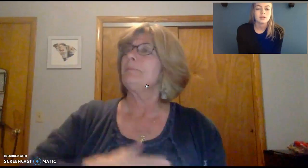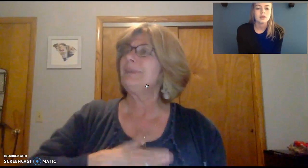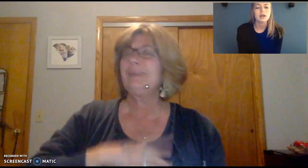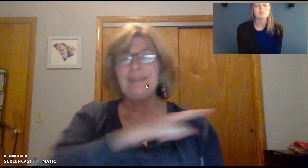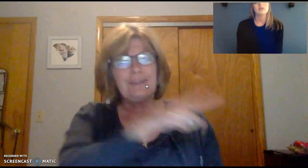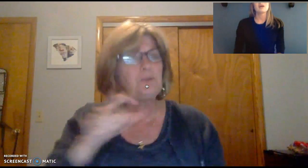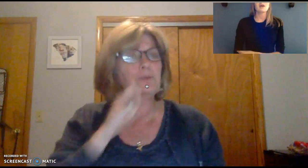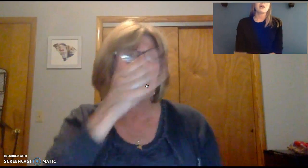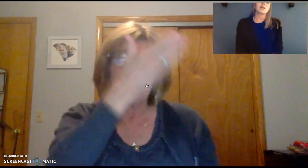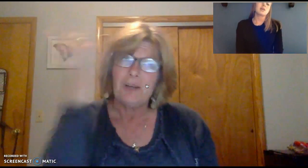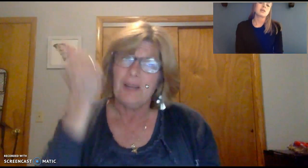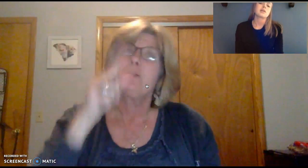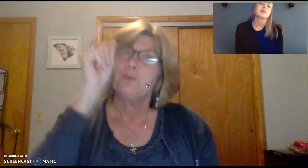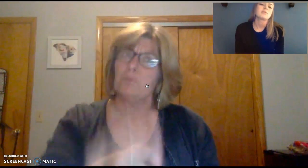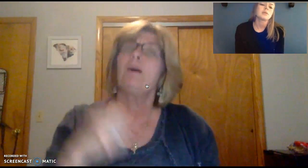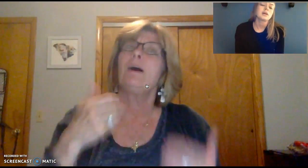Okay.